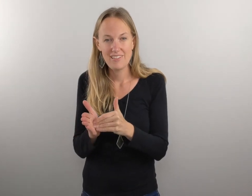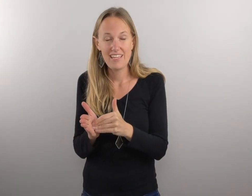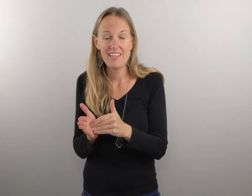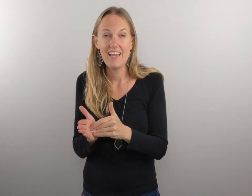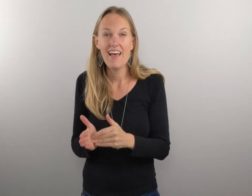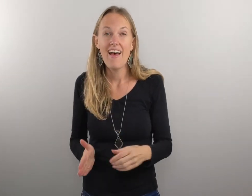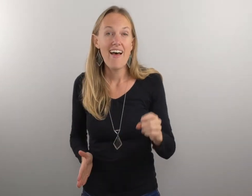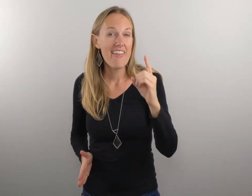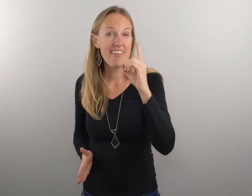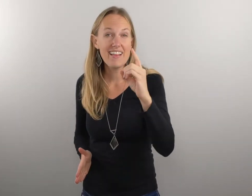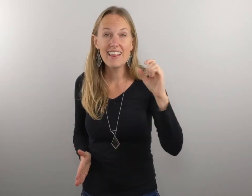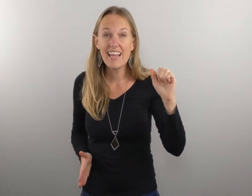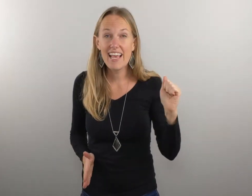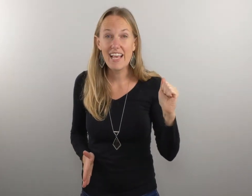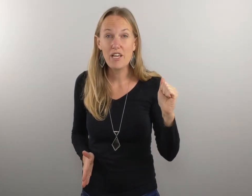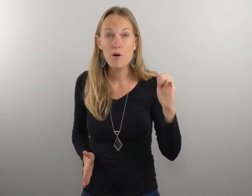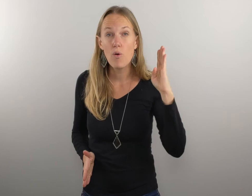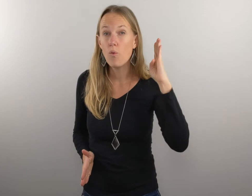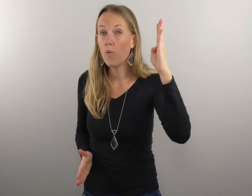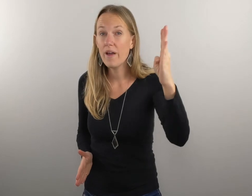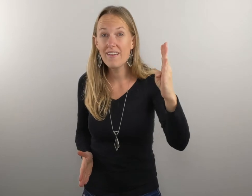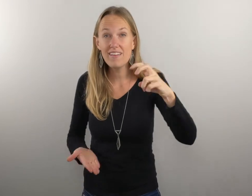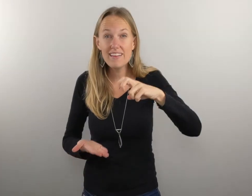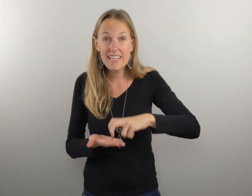Okay. The lame will leap,